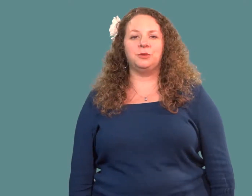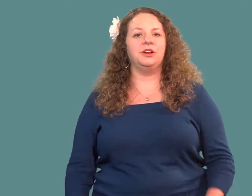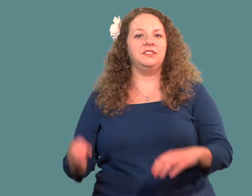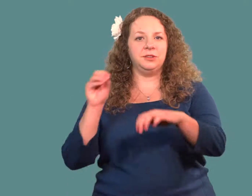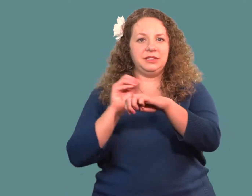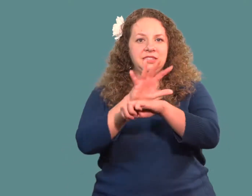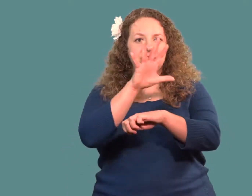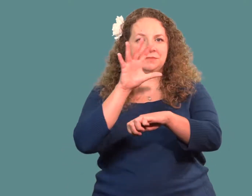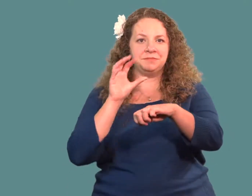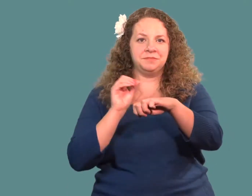or influence.